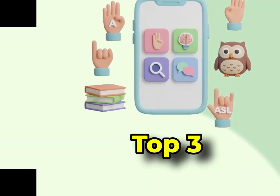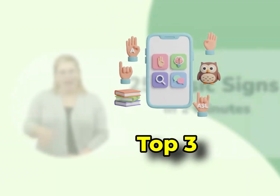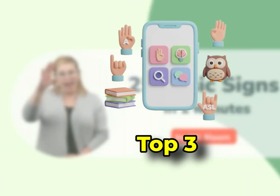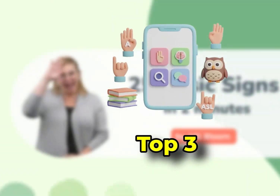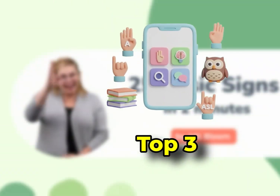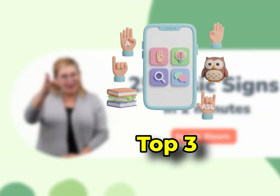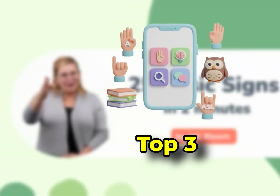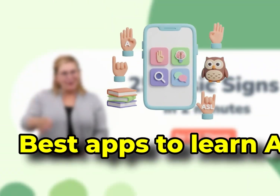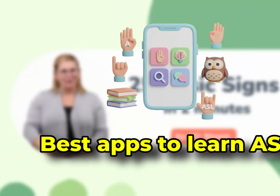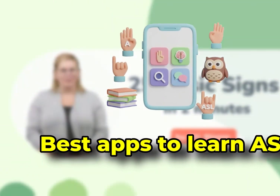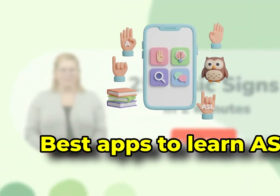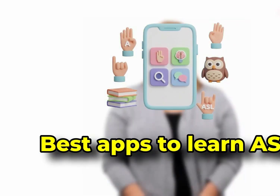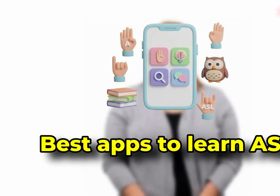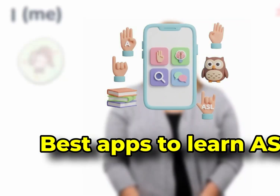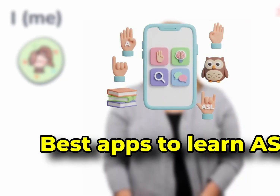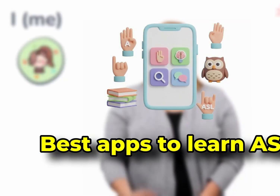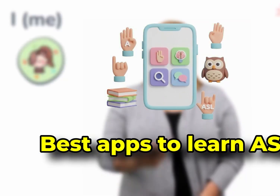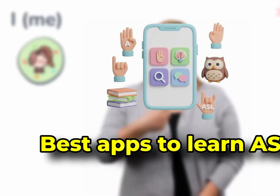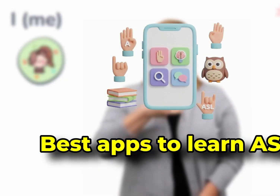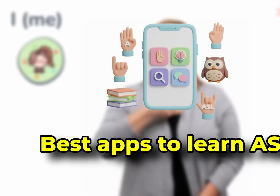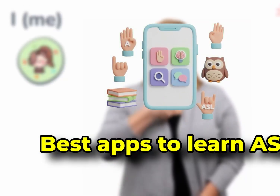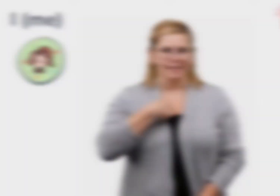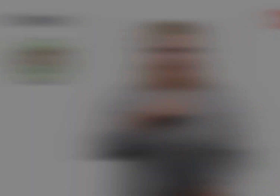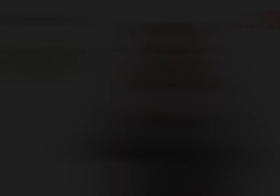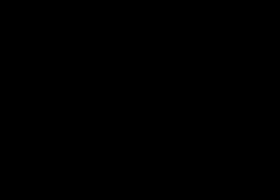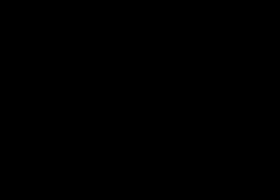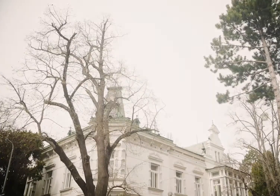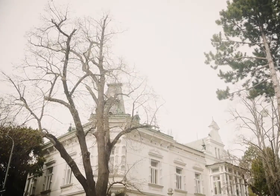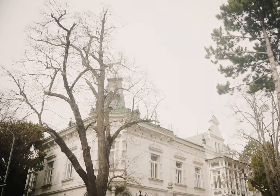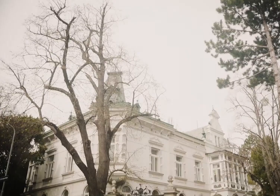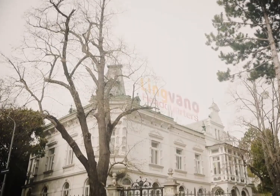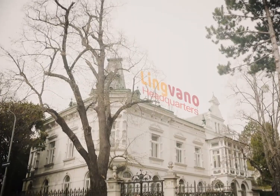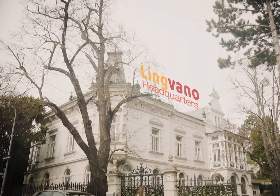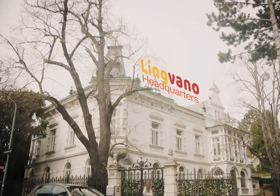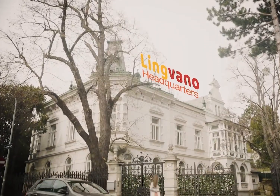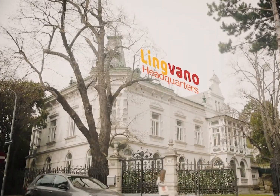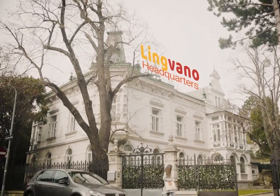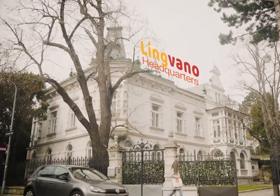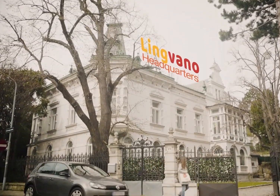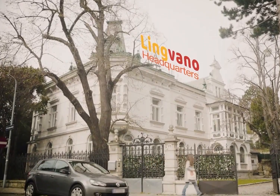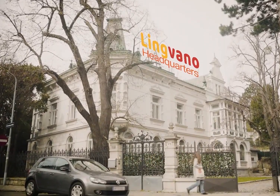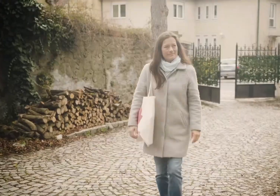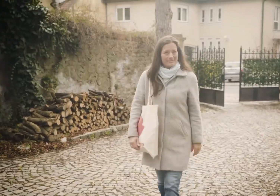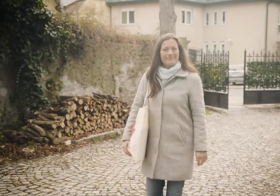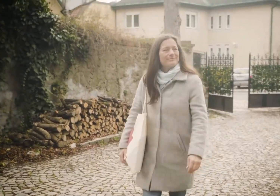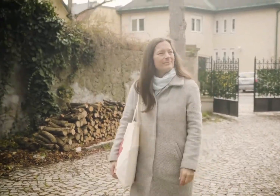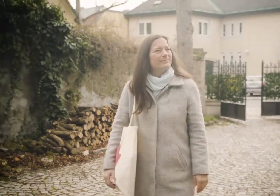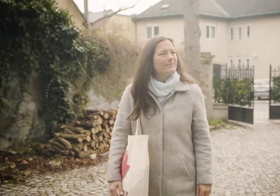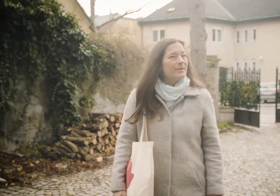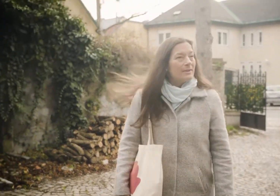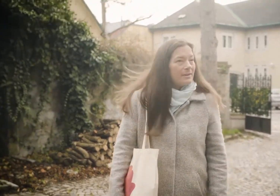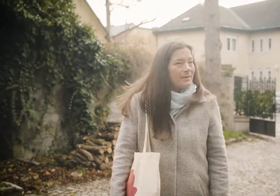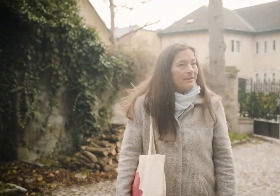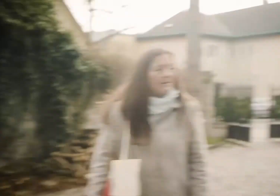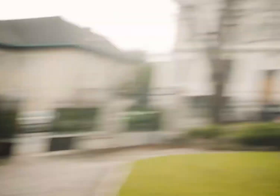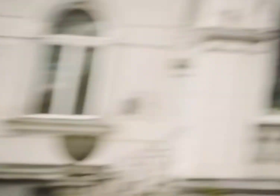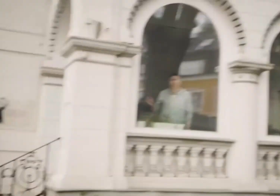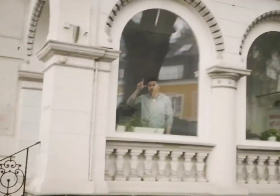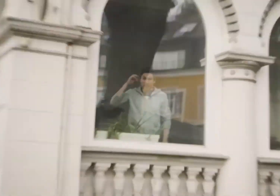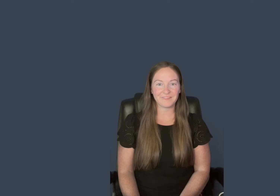Top 3 best apps to learn ASL. If you've ever thought about learning American Sign Language ASL, whether to communicate with a friend,